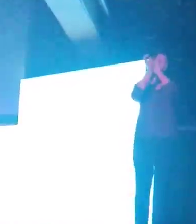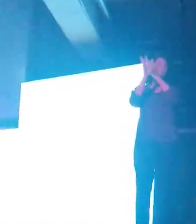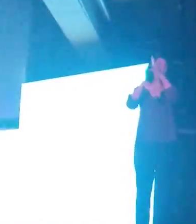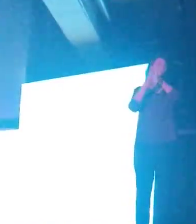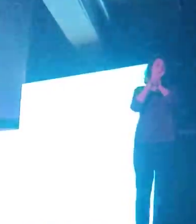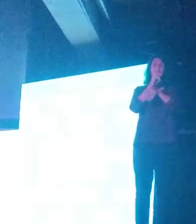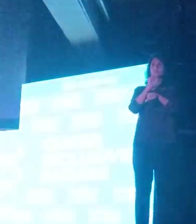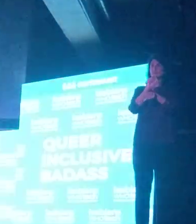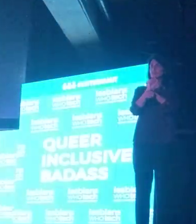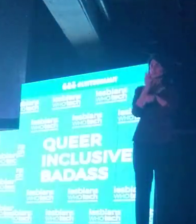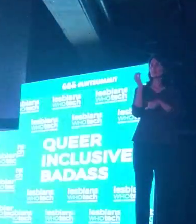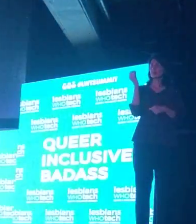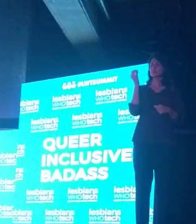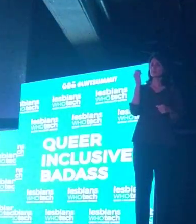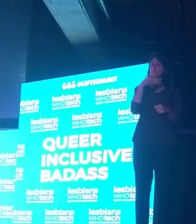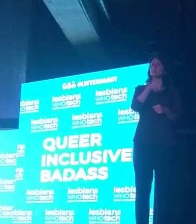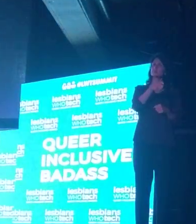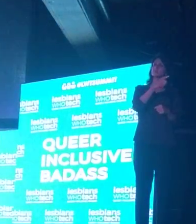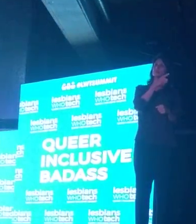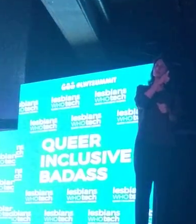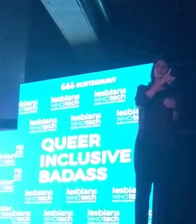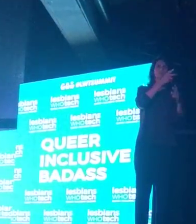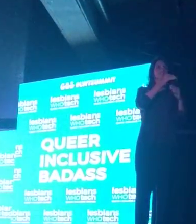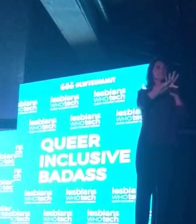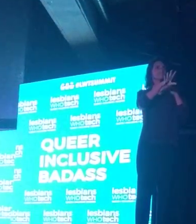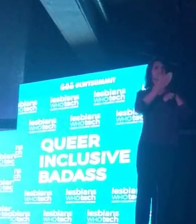did it in a way that not only benefited